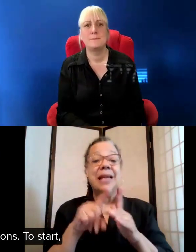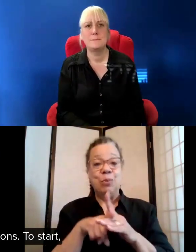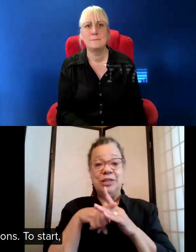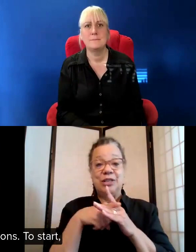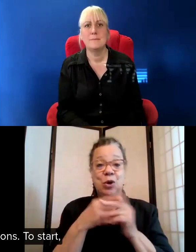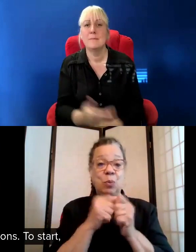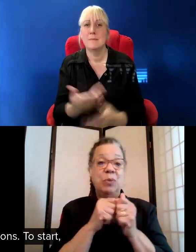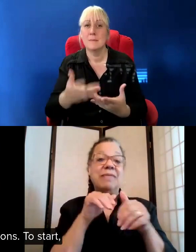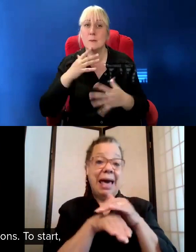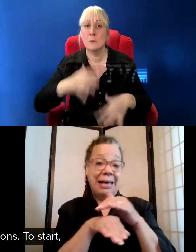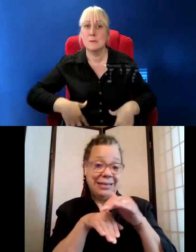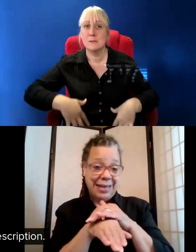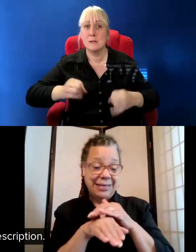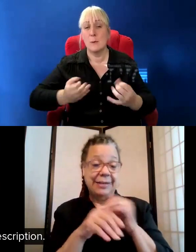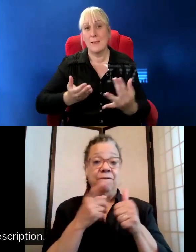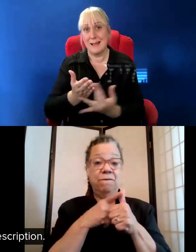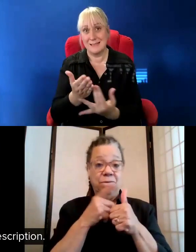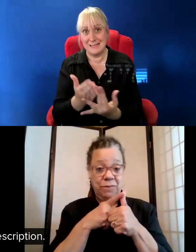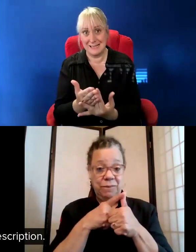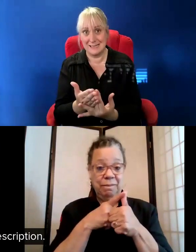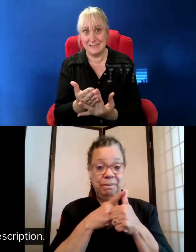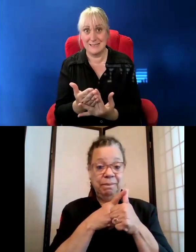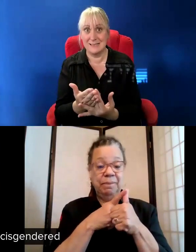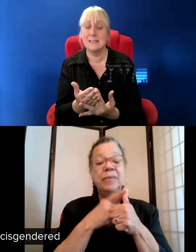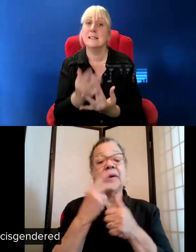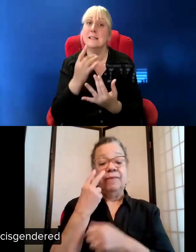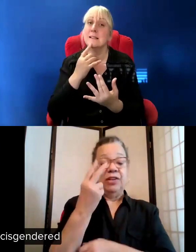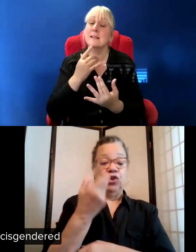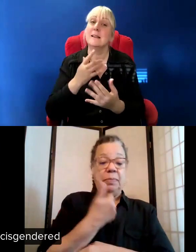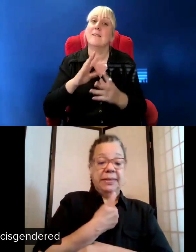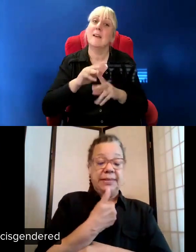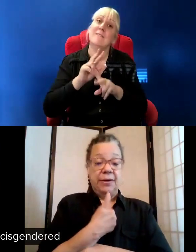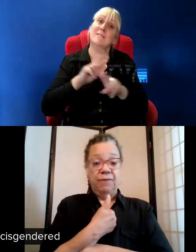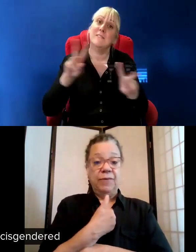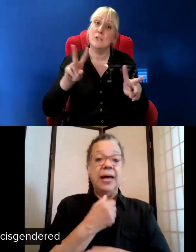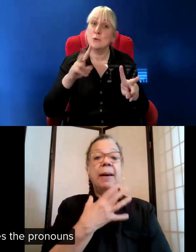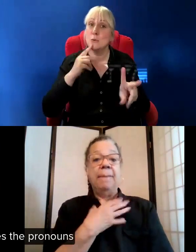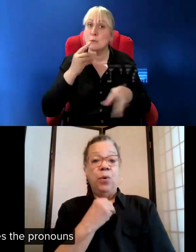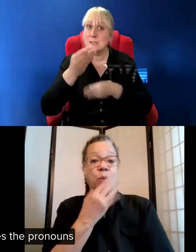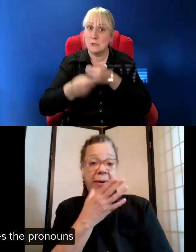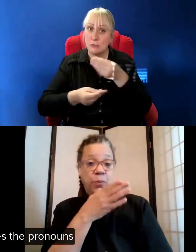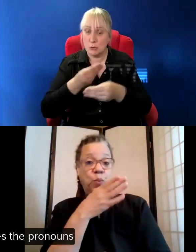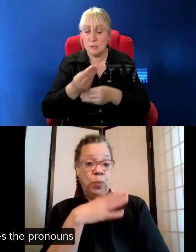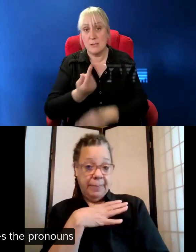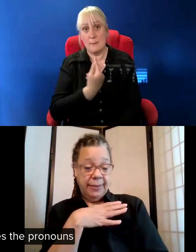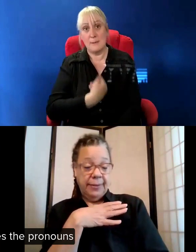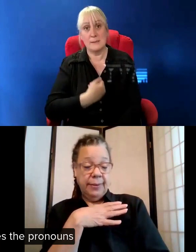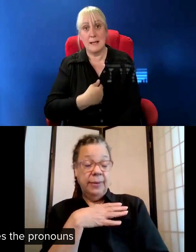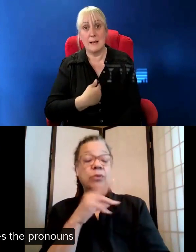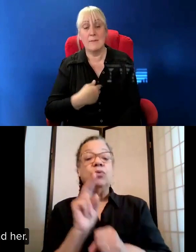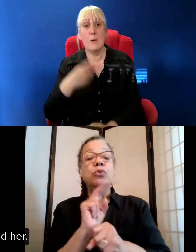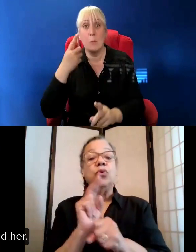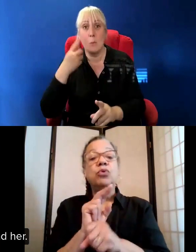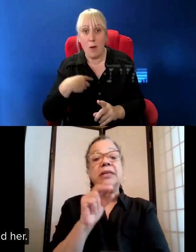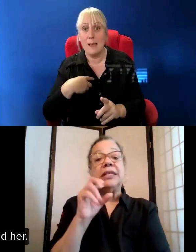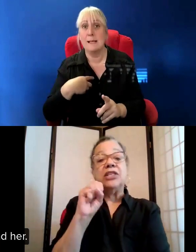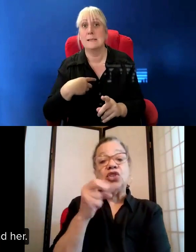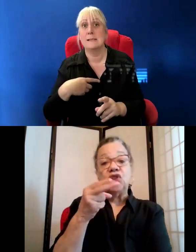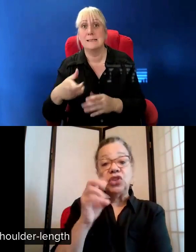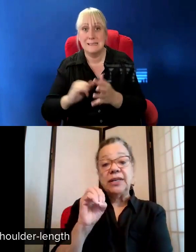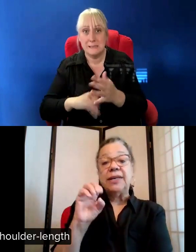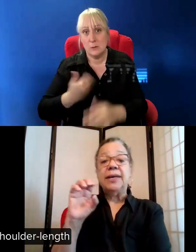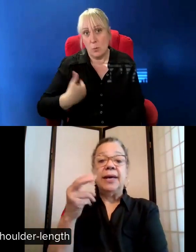access accommodations. To start, a visual description. I am a white cisgendered woman who uses the pronouns she and